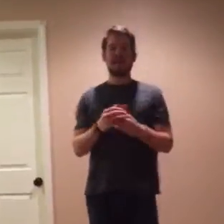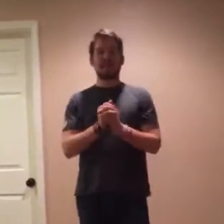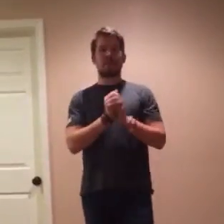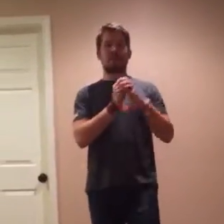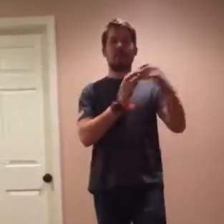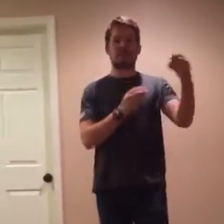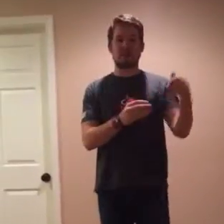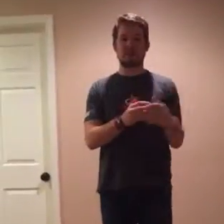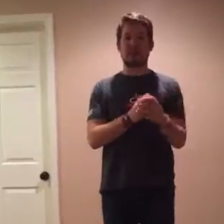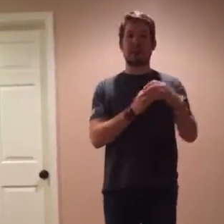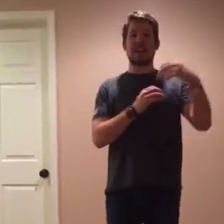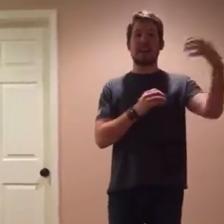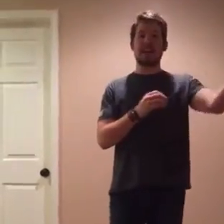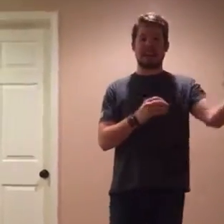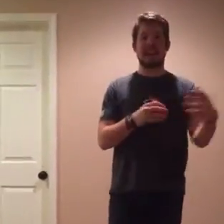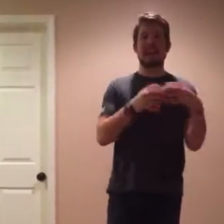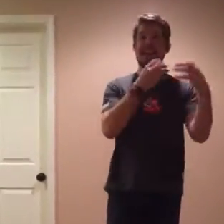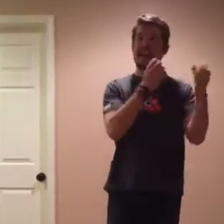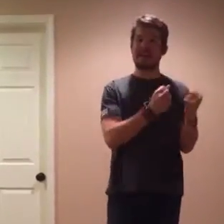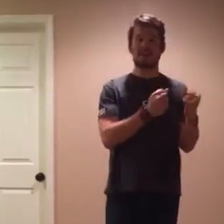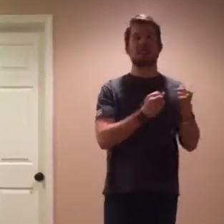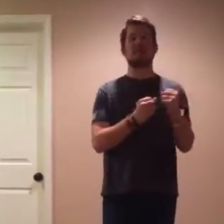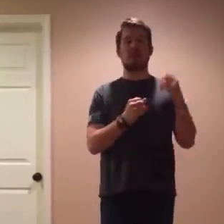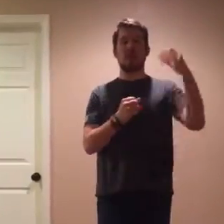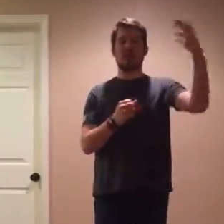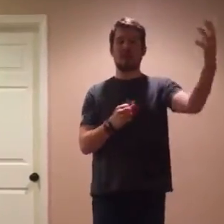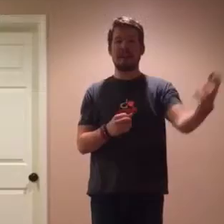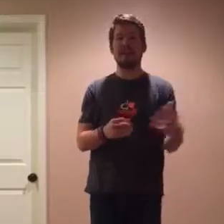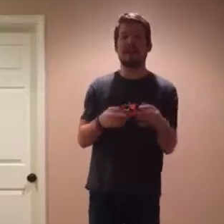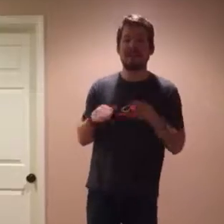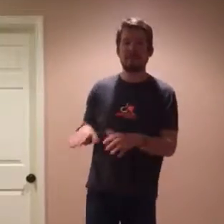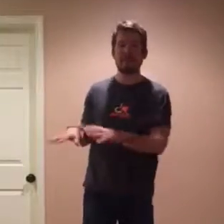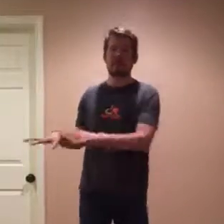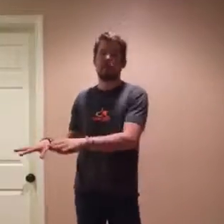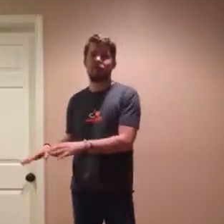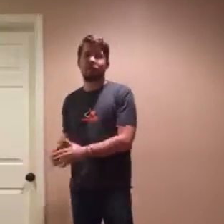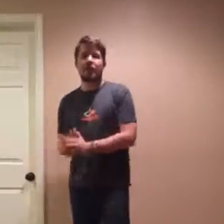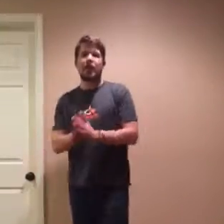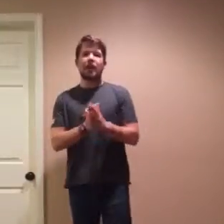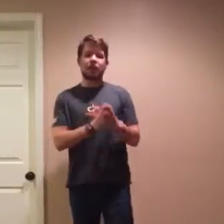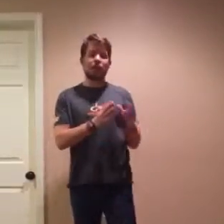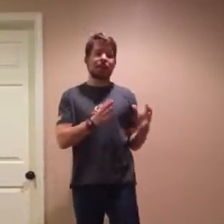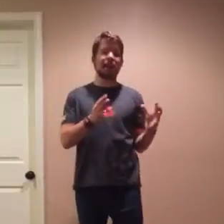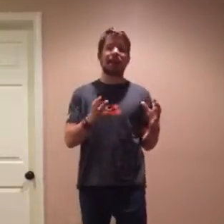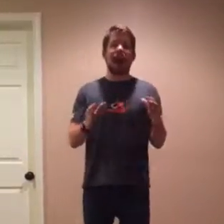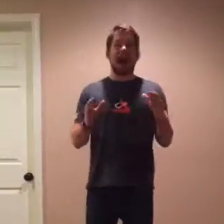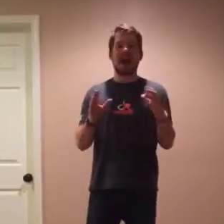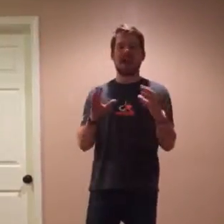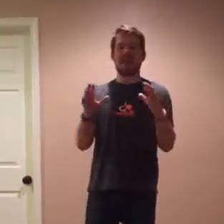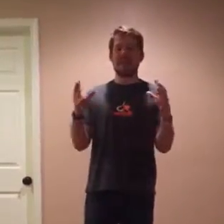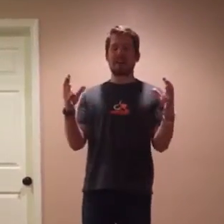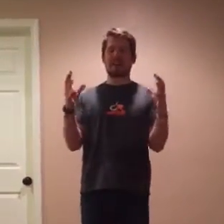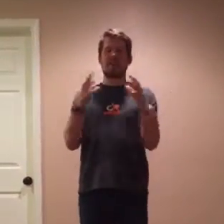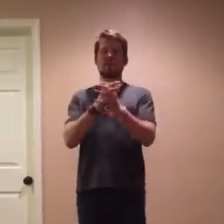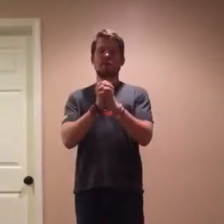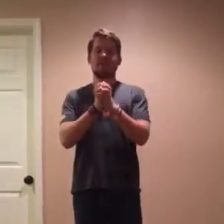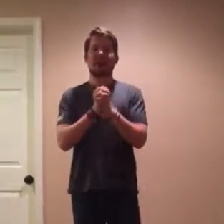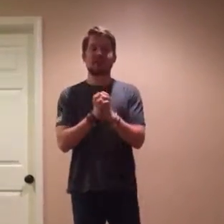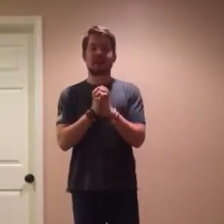Seeing them read scripture and give it, engage scripture and understand and deepening their faith. I think those two passions